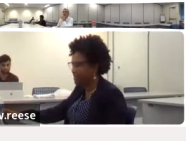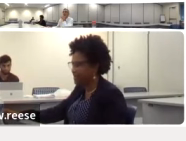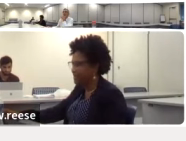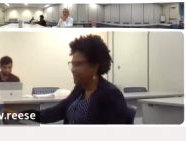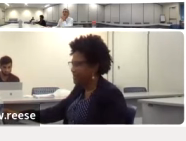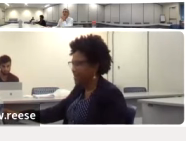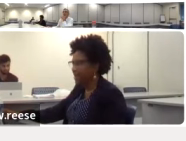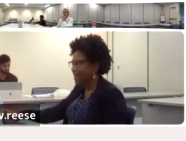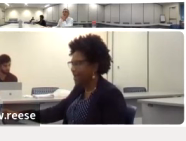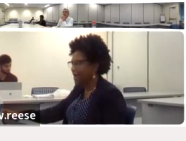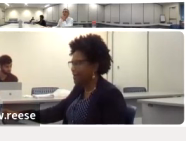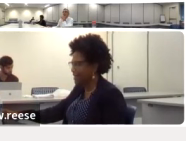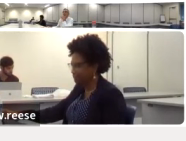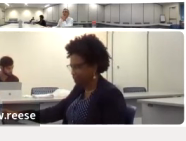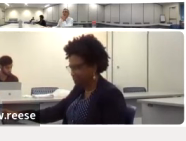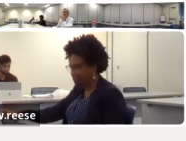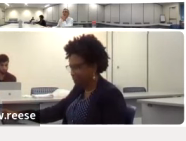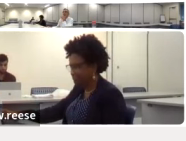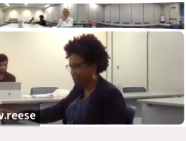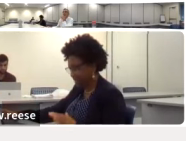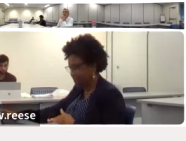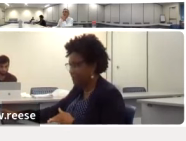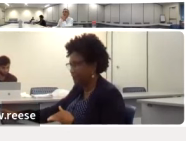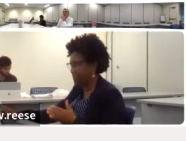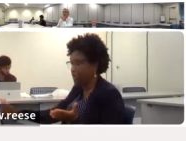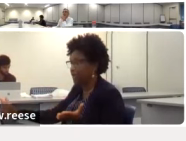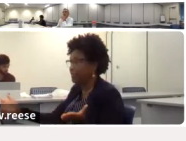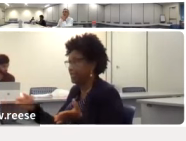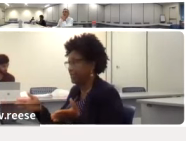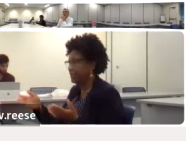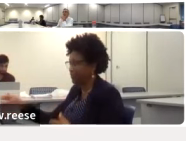support are